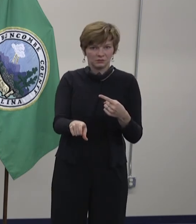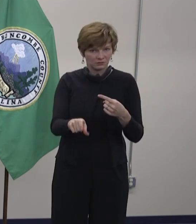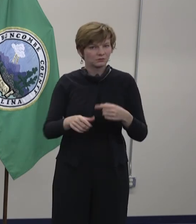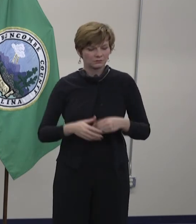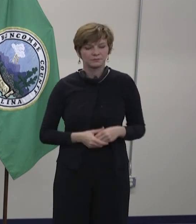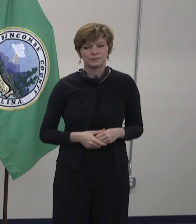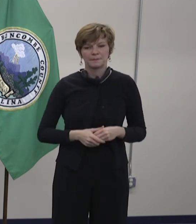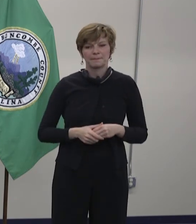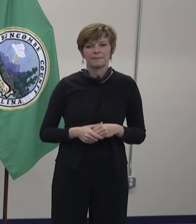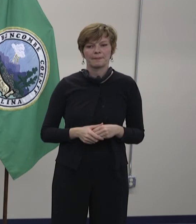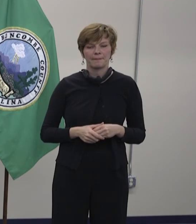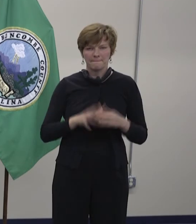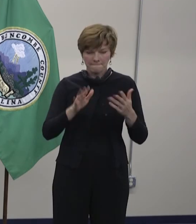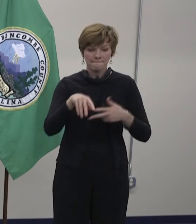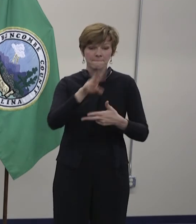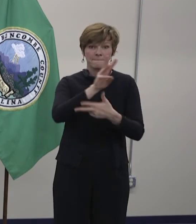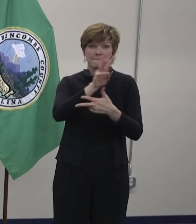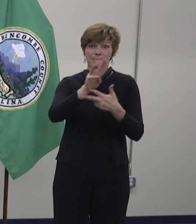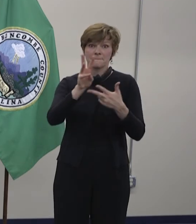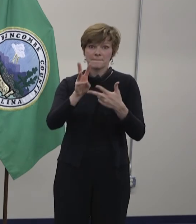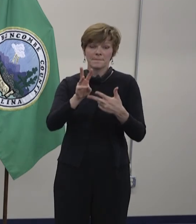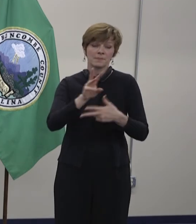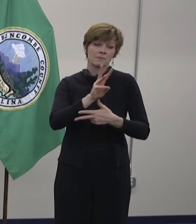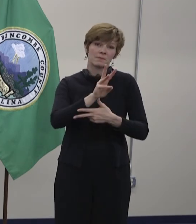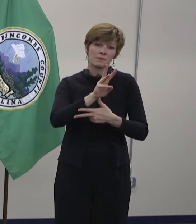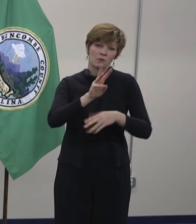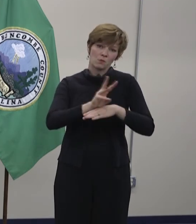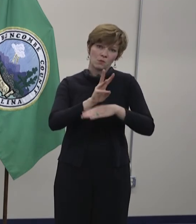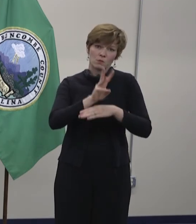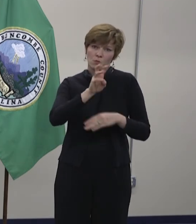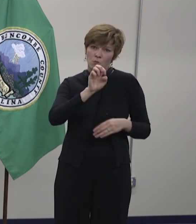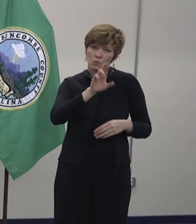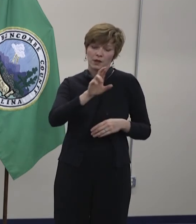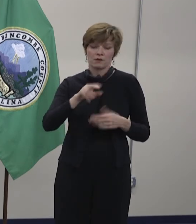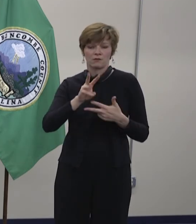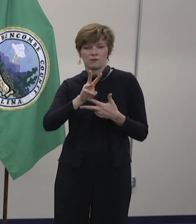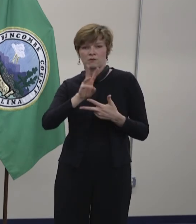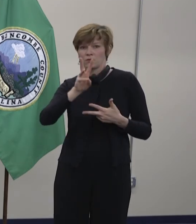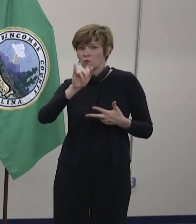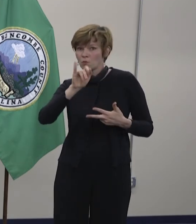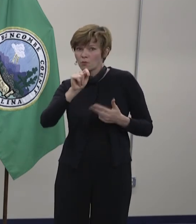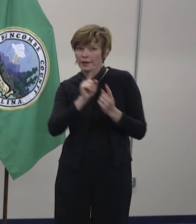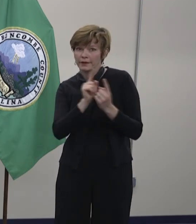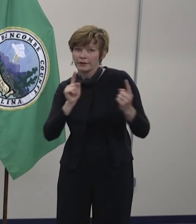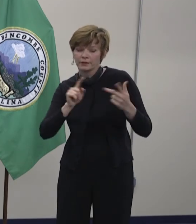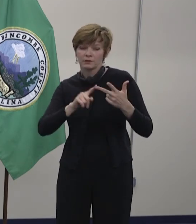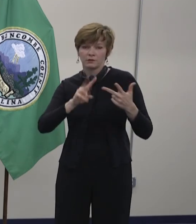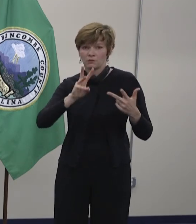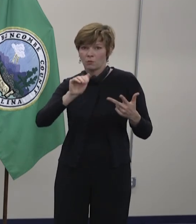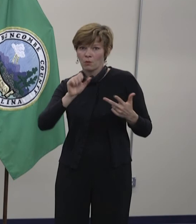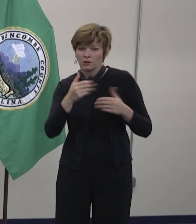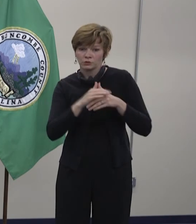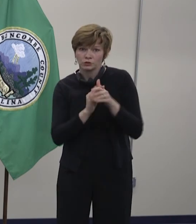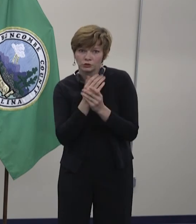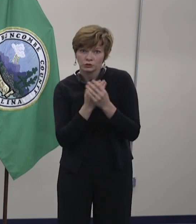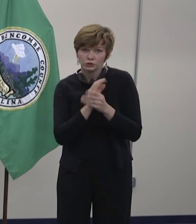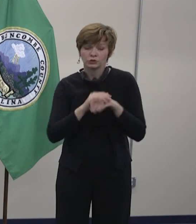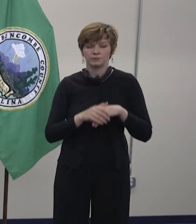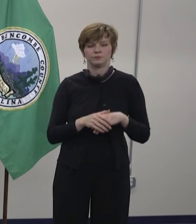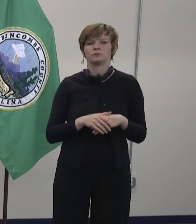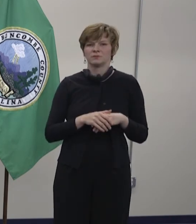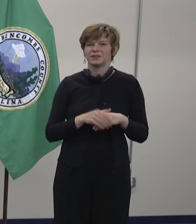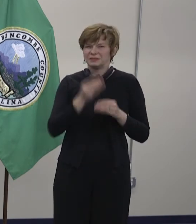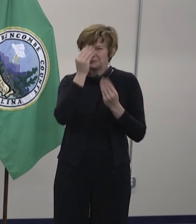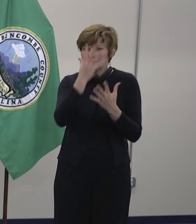Speaking of our wear, wait, and wash requirements, per Executive Order number 163, children